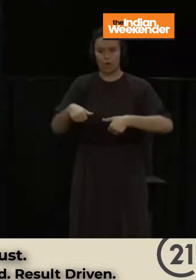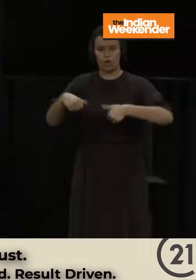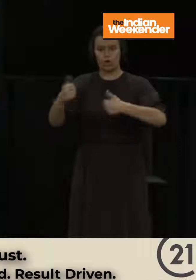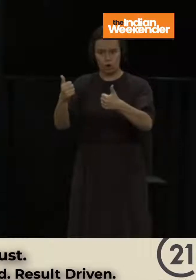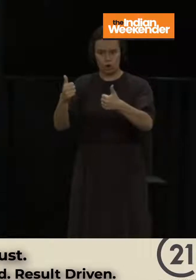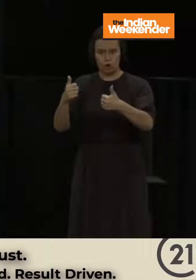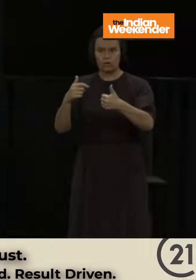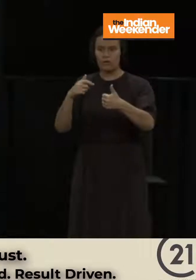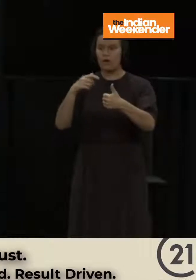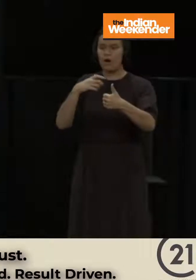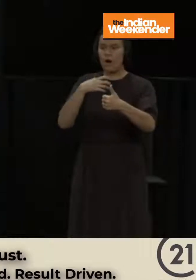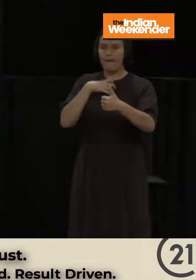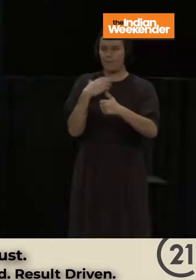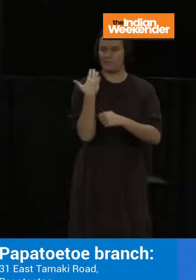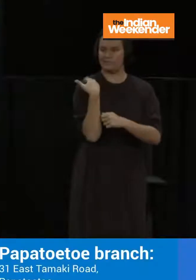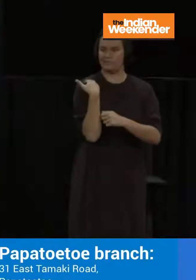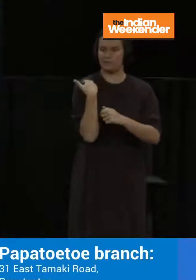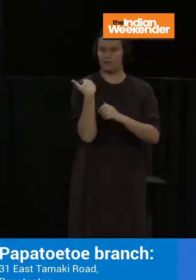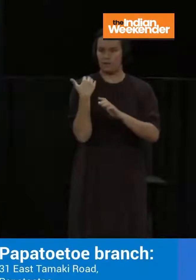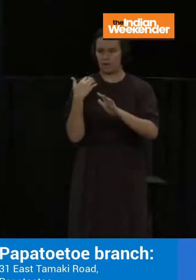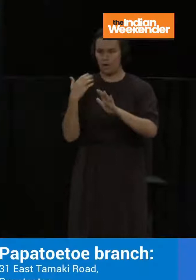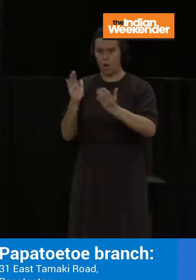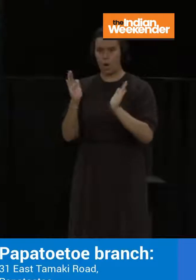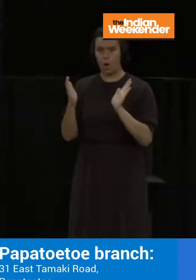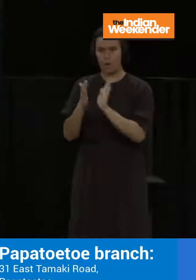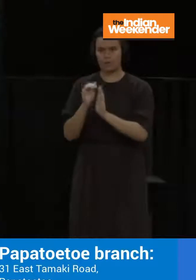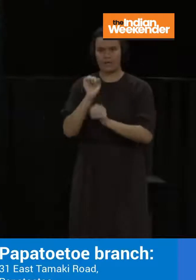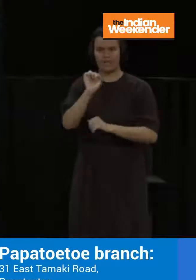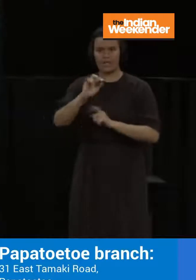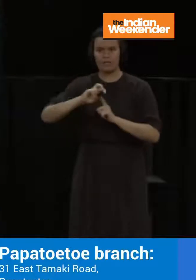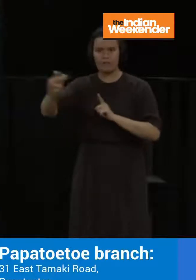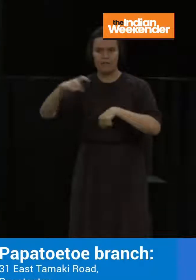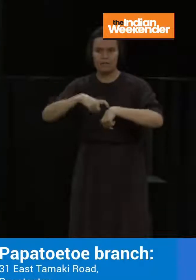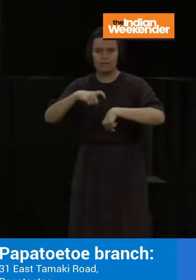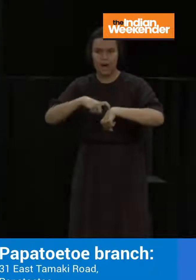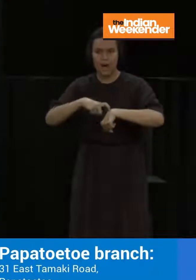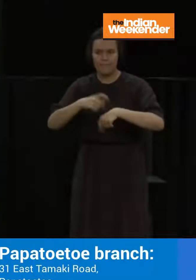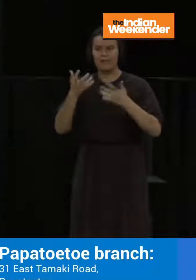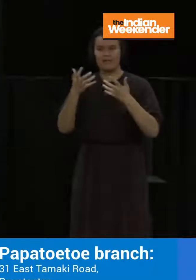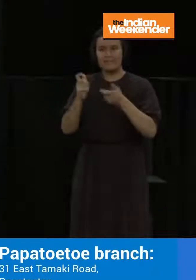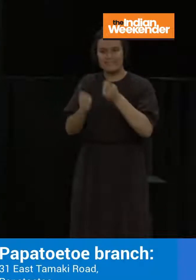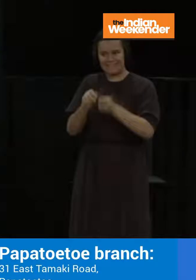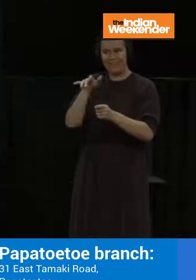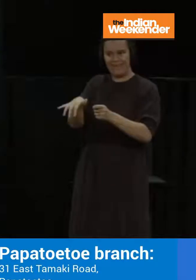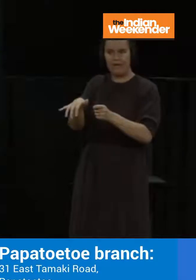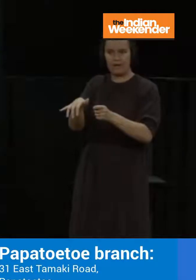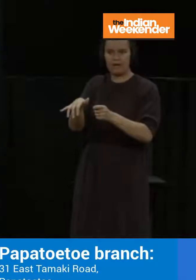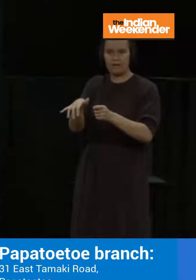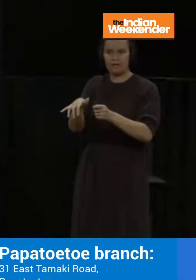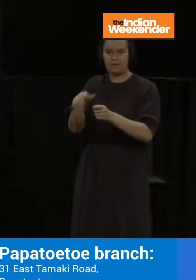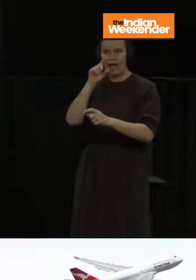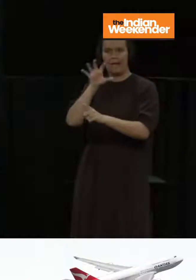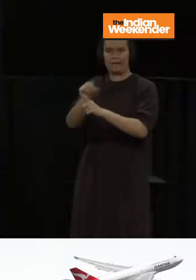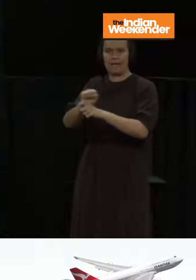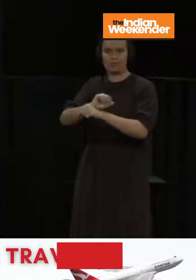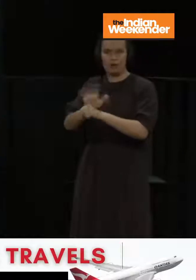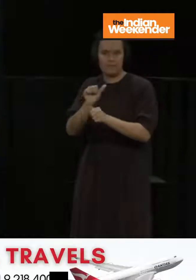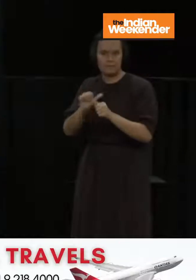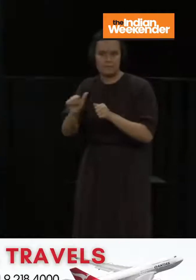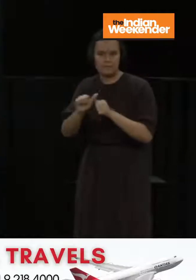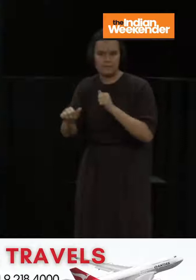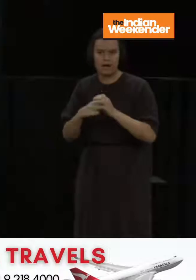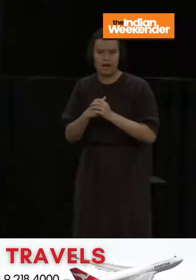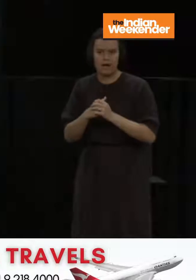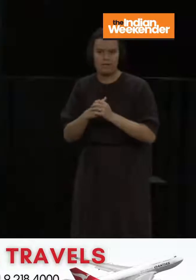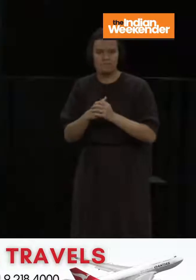potentially 72 hours before when they leave. So I think, you know, the world, I think, is going to be using rapid antigen tests more widely, and New Zealand